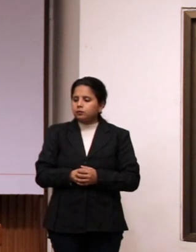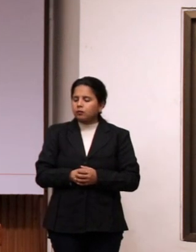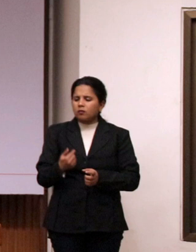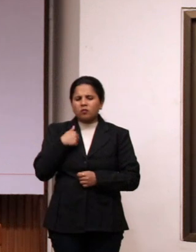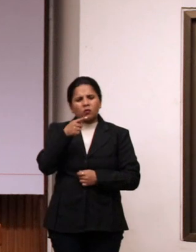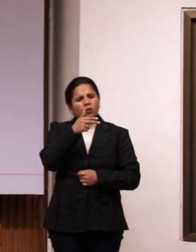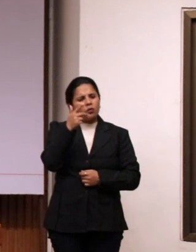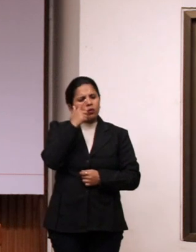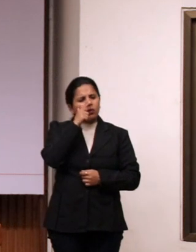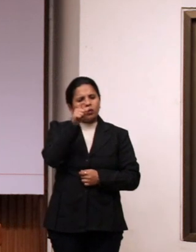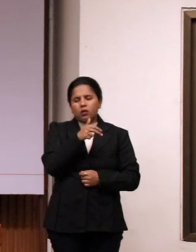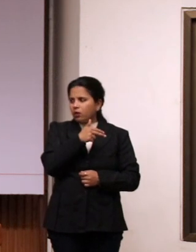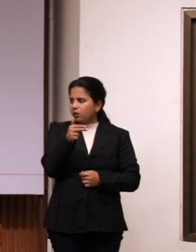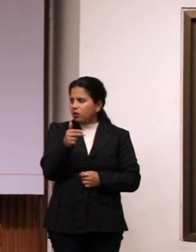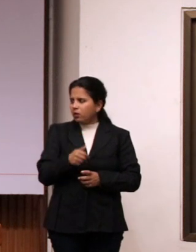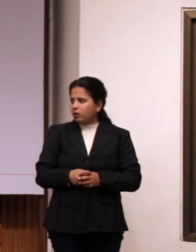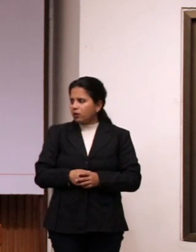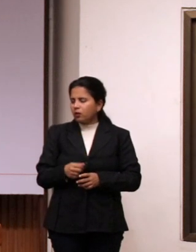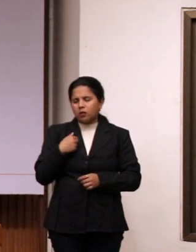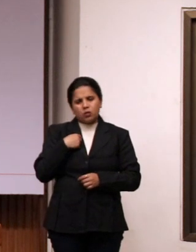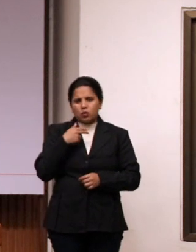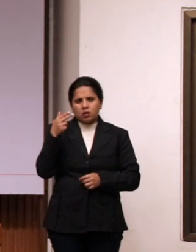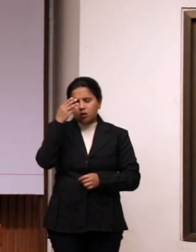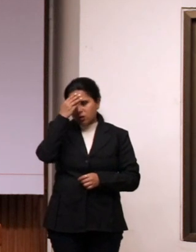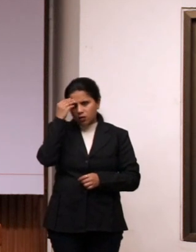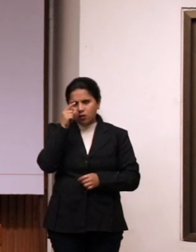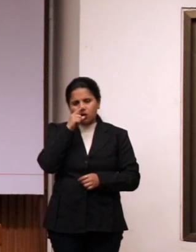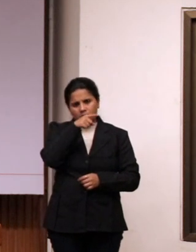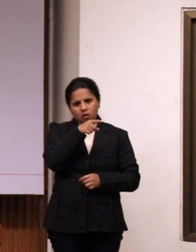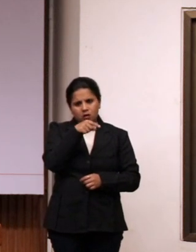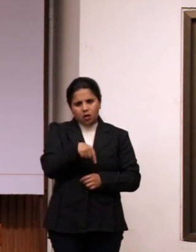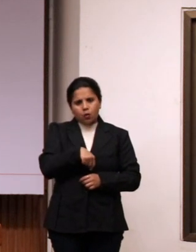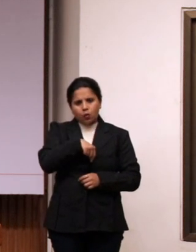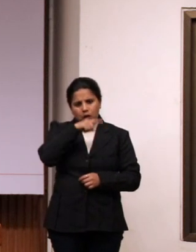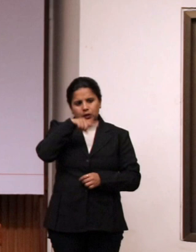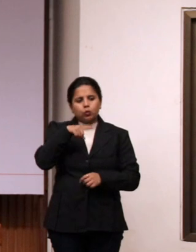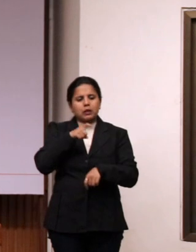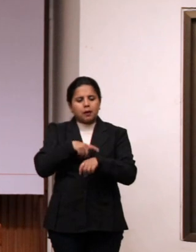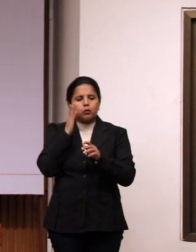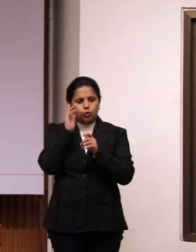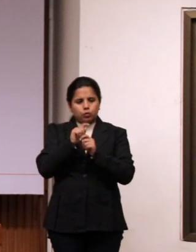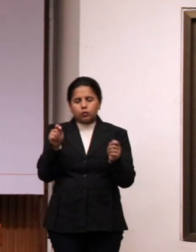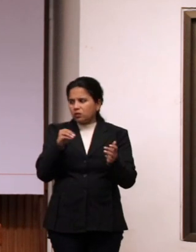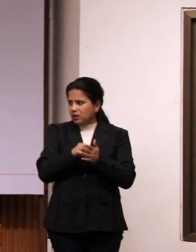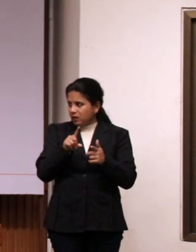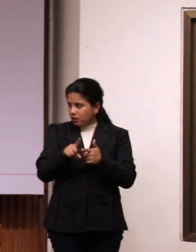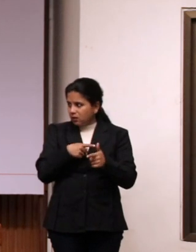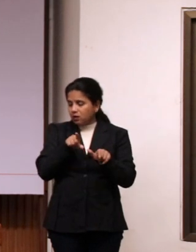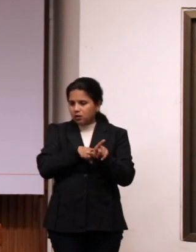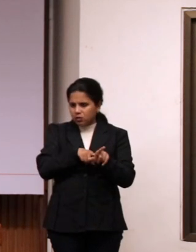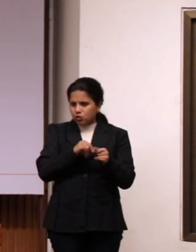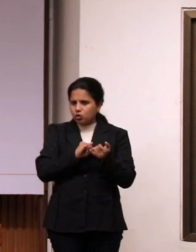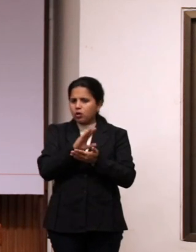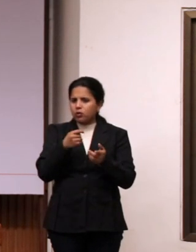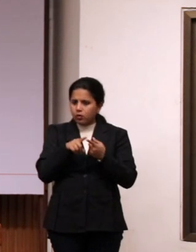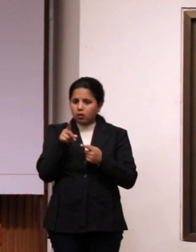what is her name, that girl? She has, I forgot, now she's in Hindustan Times. So, Jayashree.